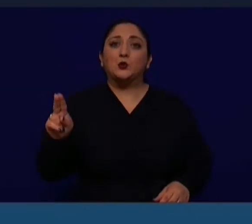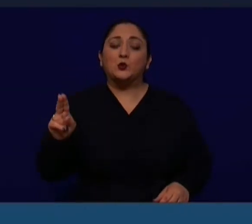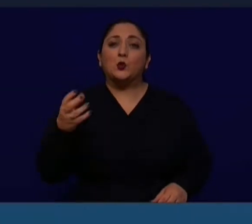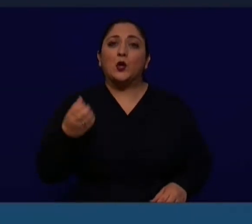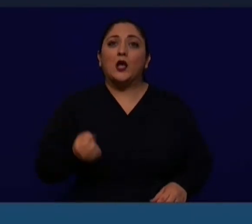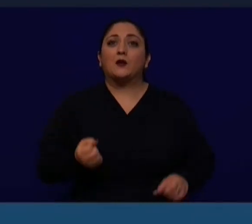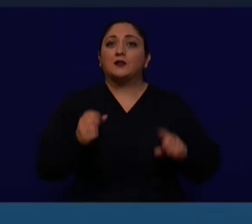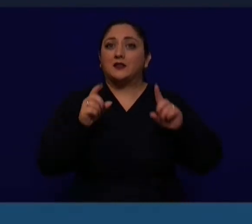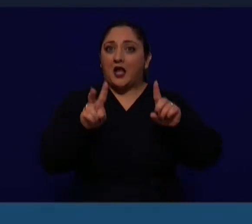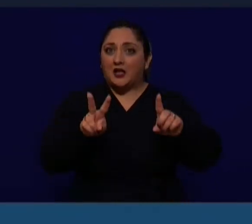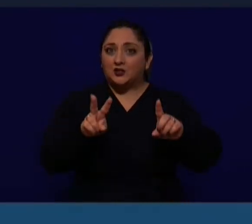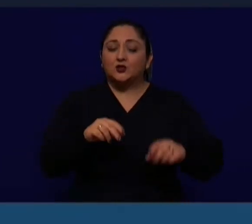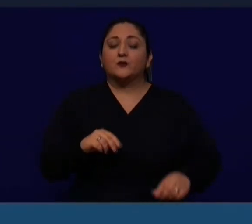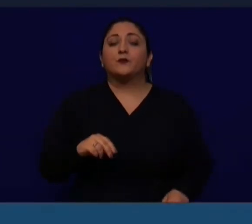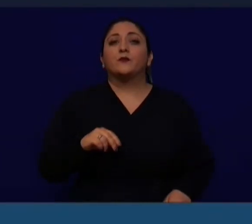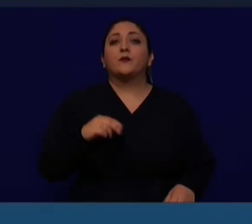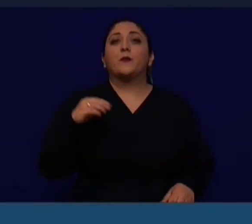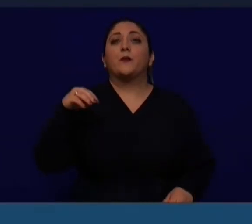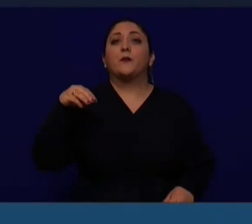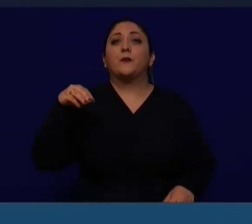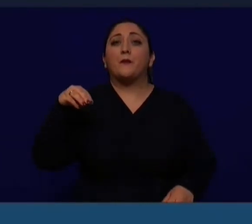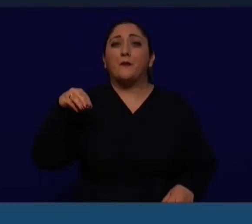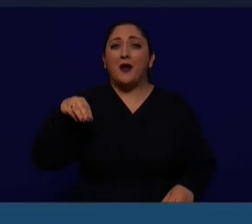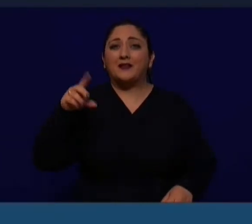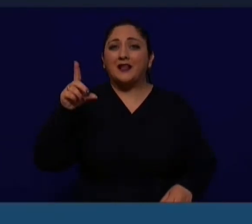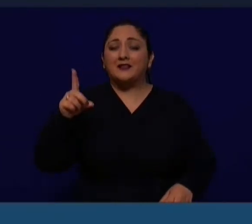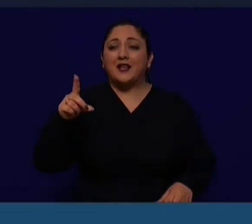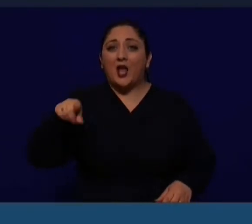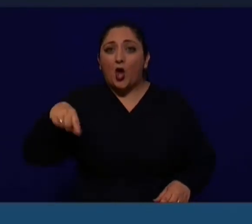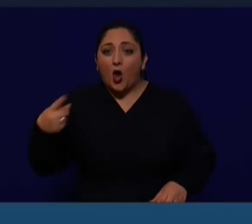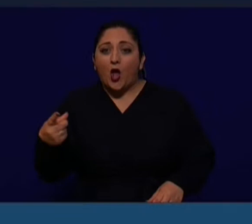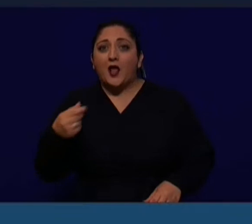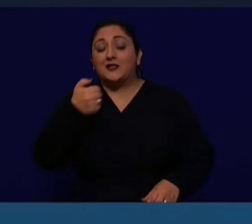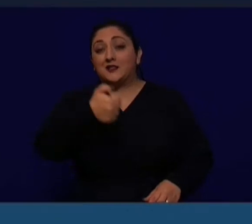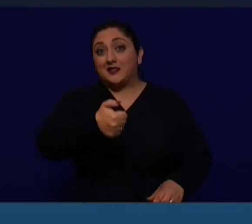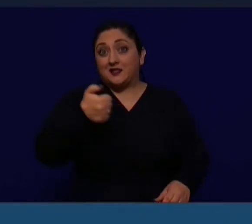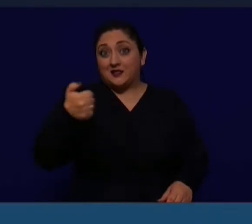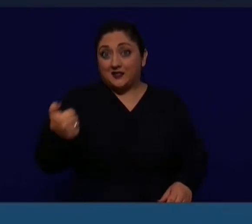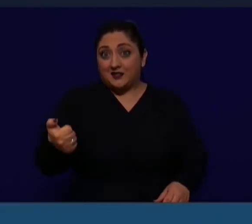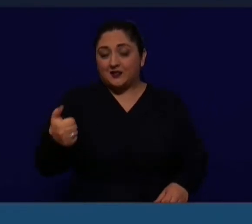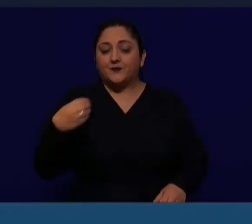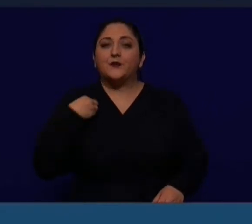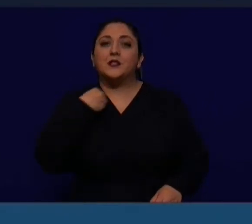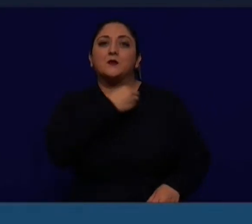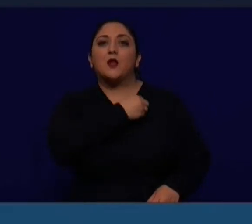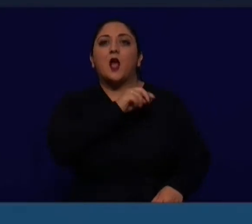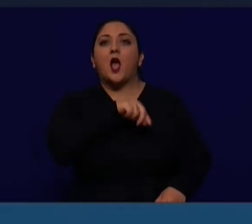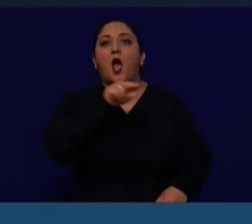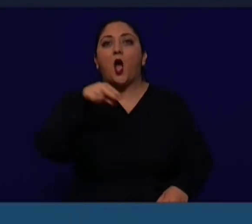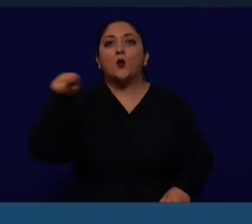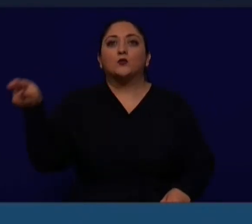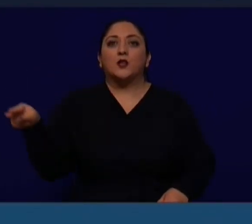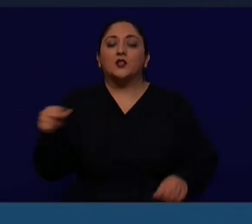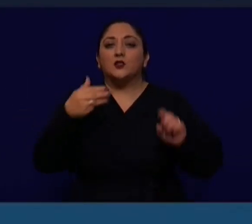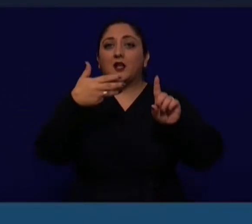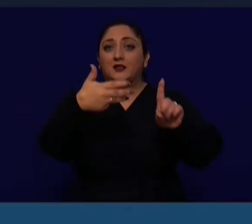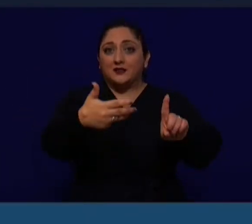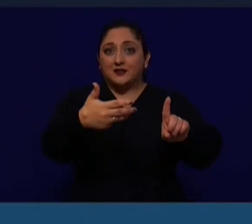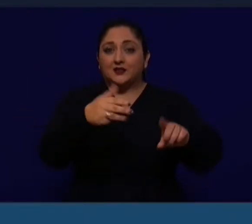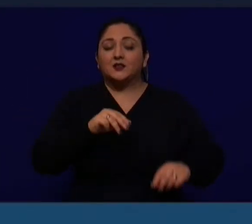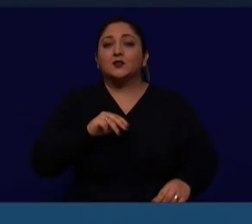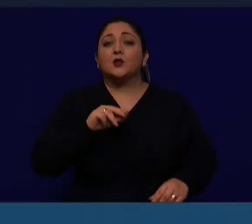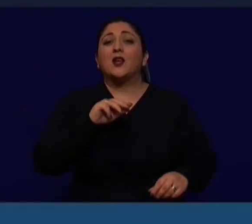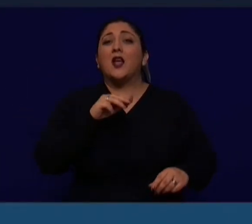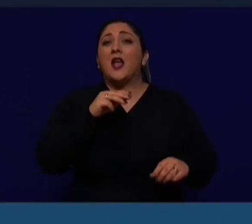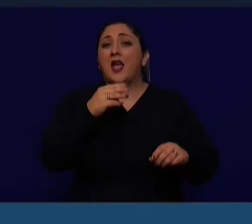11 il-persuna, Mater Dei f'wards oħra għandna 66, l-Isptar Ġenerali ta' Għawdex għandna 19 il-persuna u 4 minn